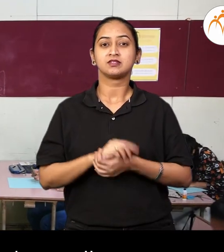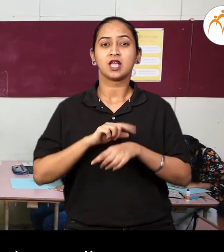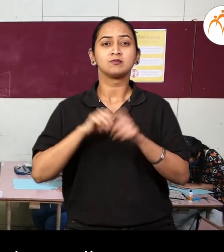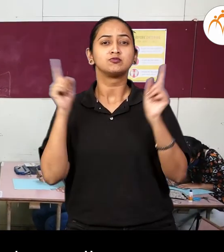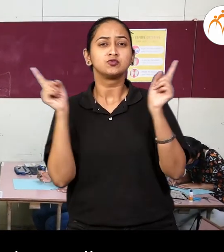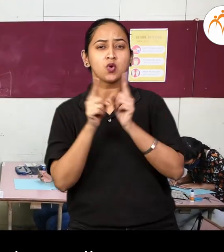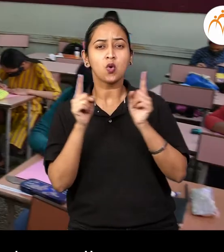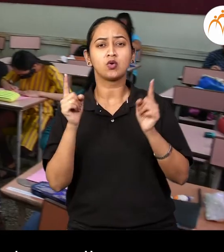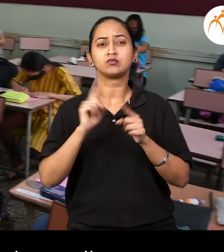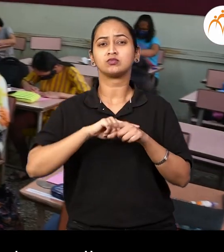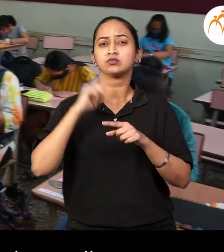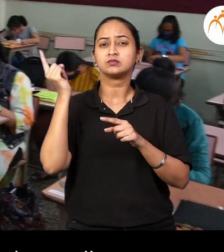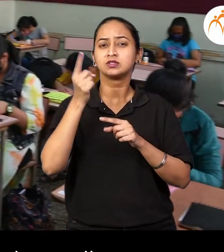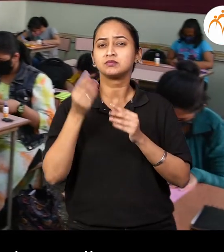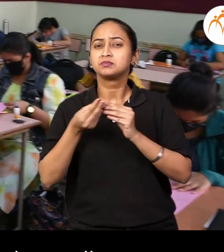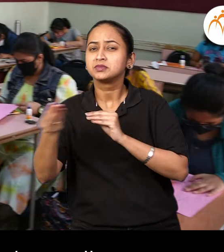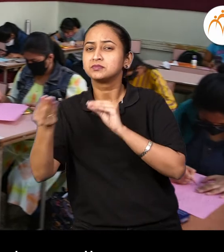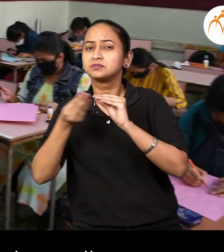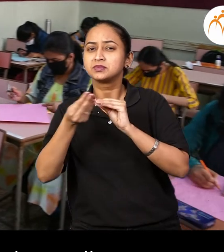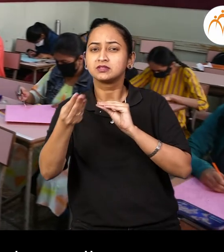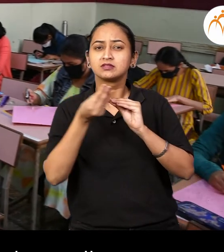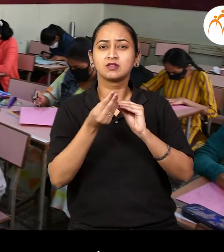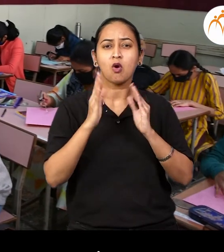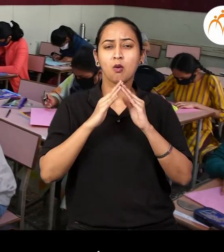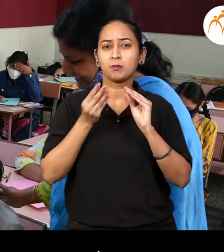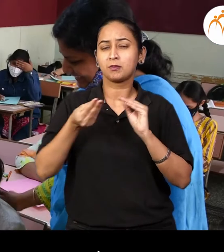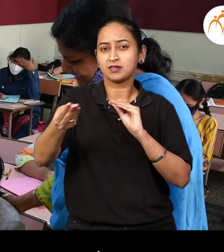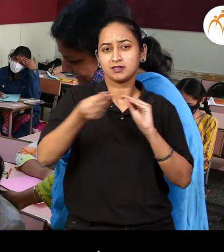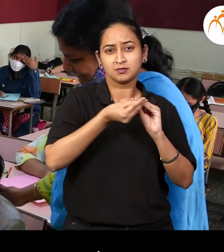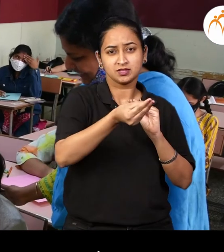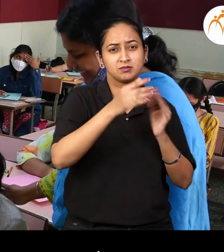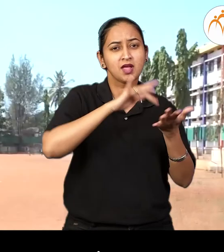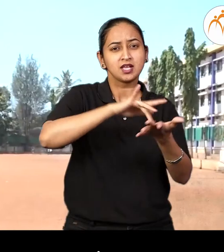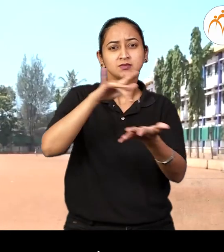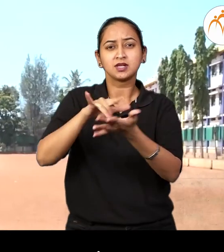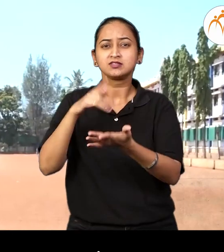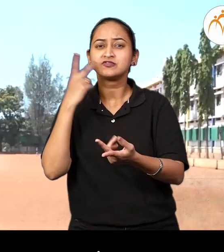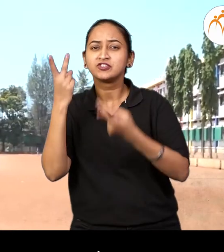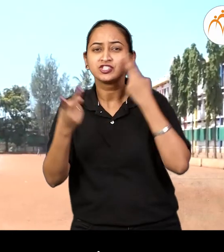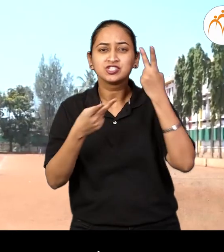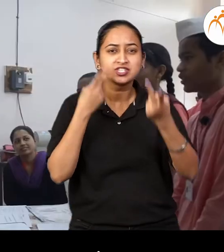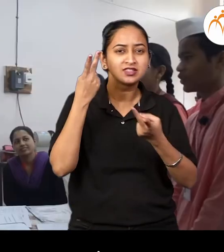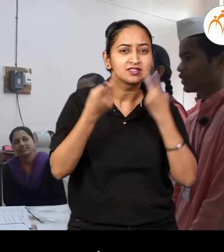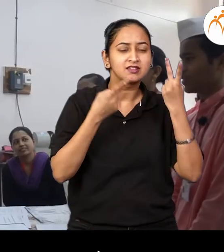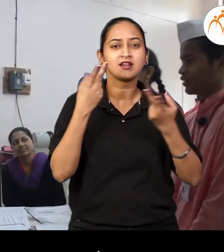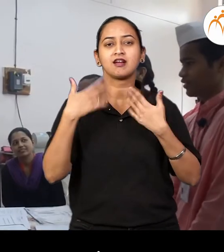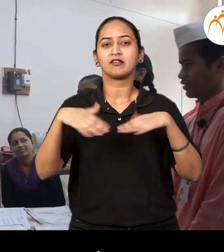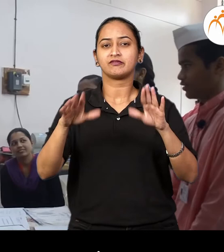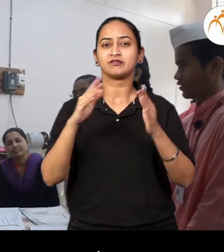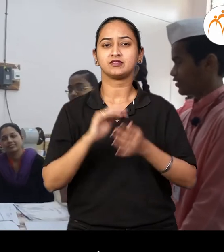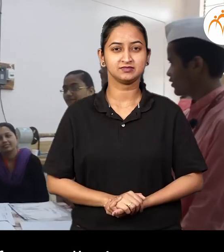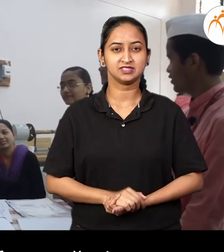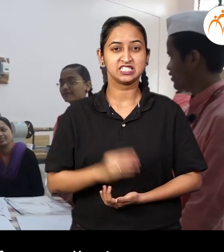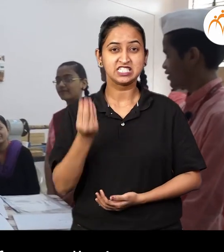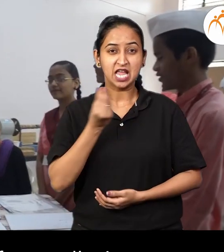She also teaches well. All school teachers sometimes